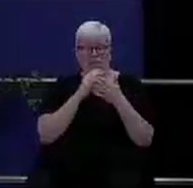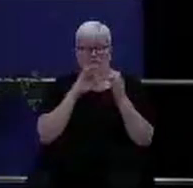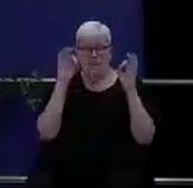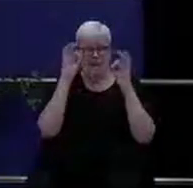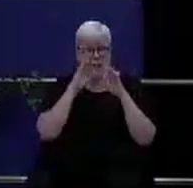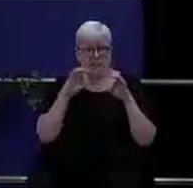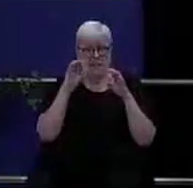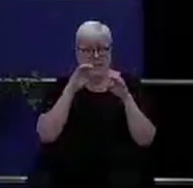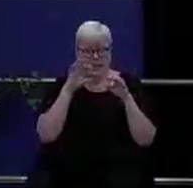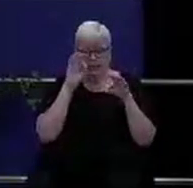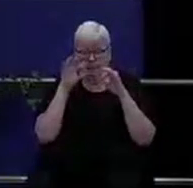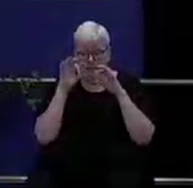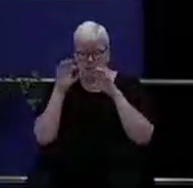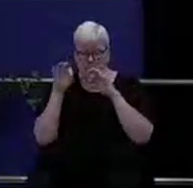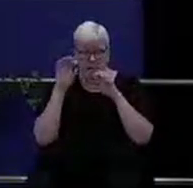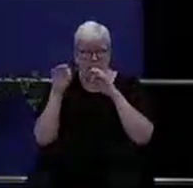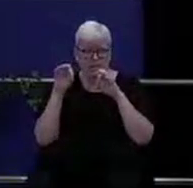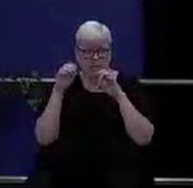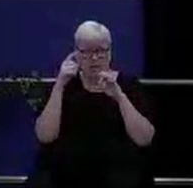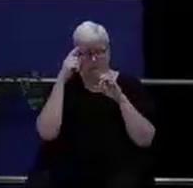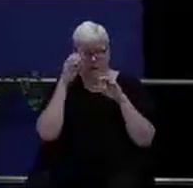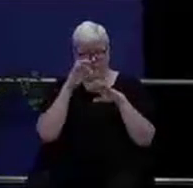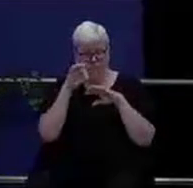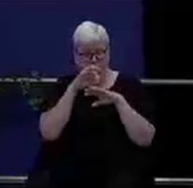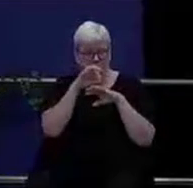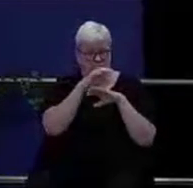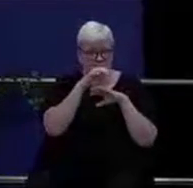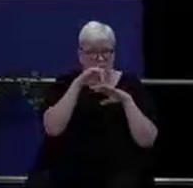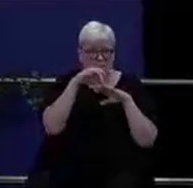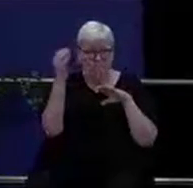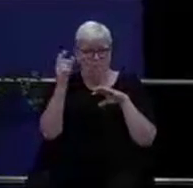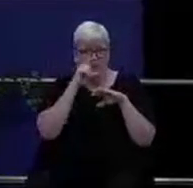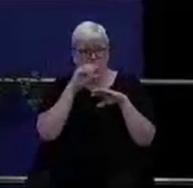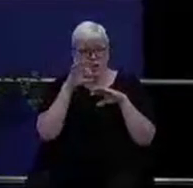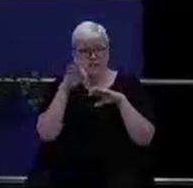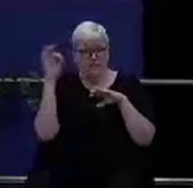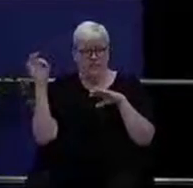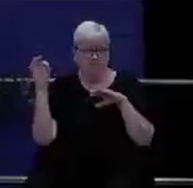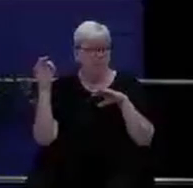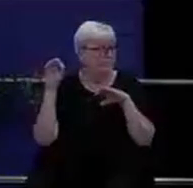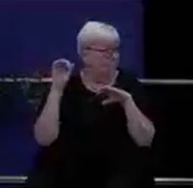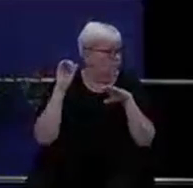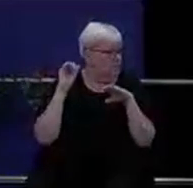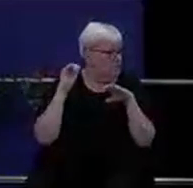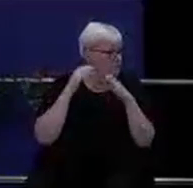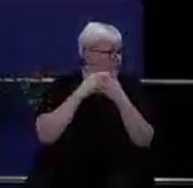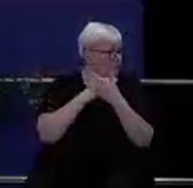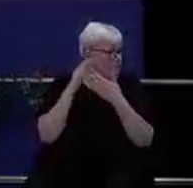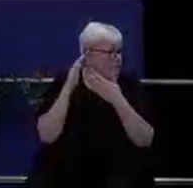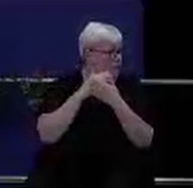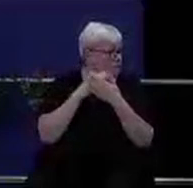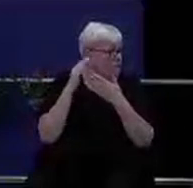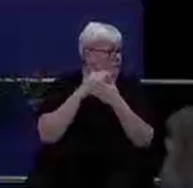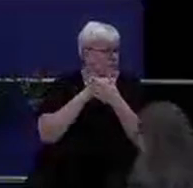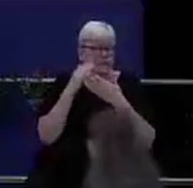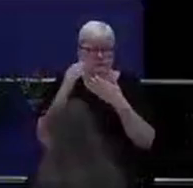small finger bones are missing, the things that a bird could take away. That's right. And there's obviously, you know, quite a, you